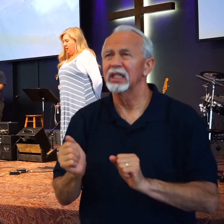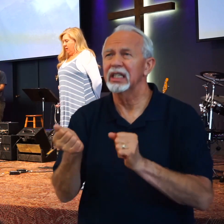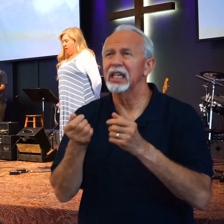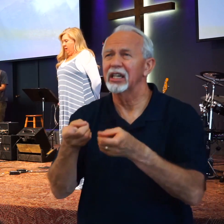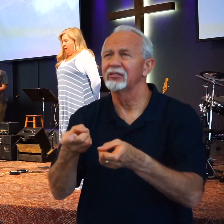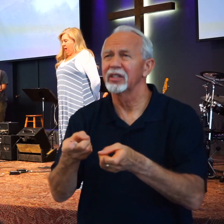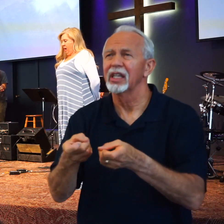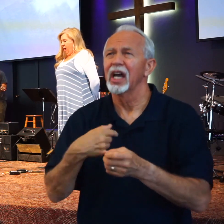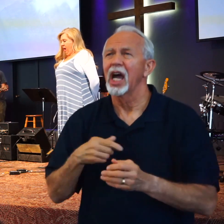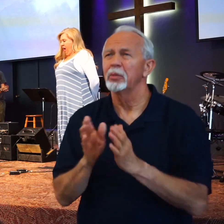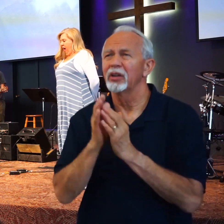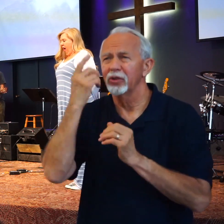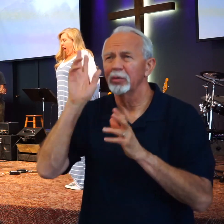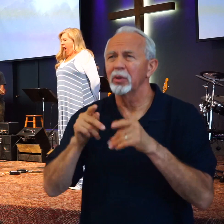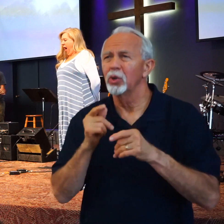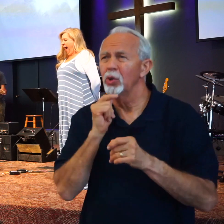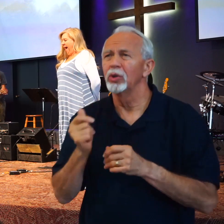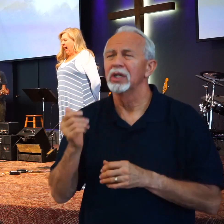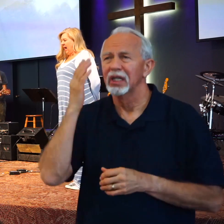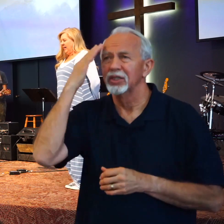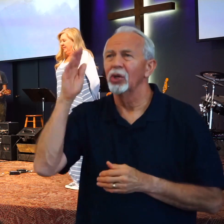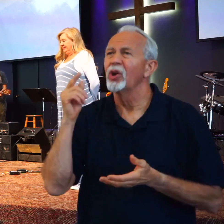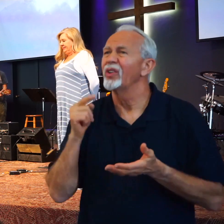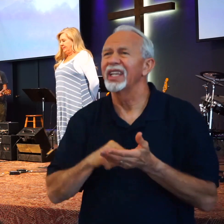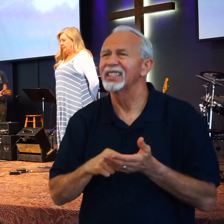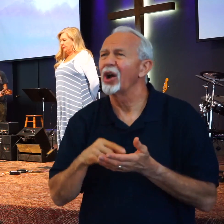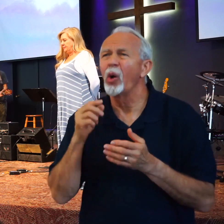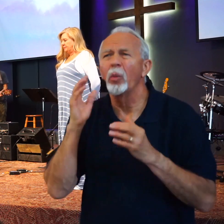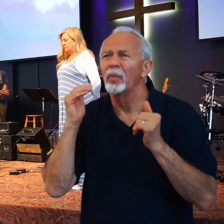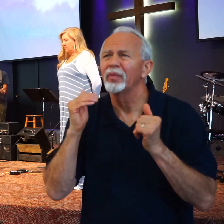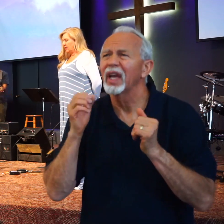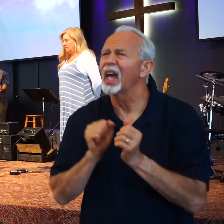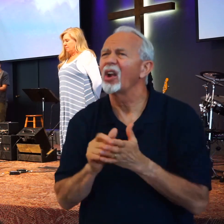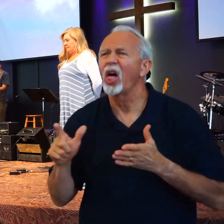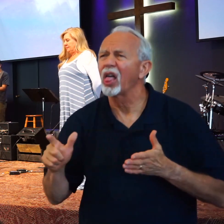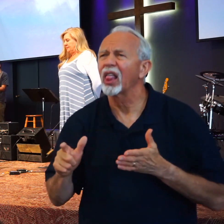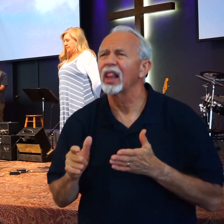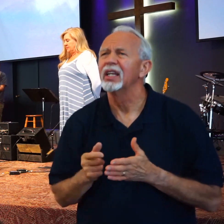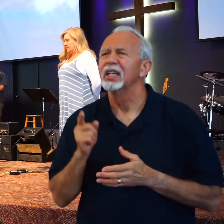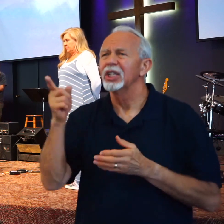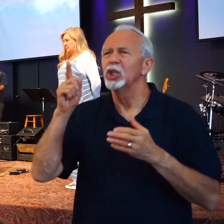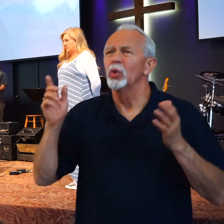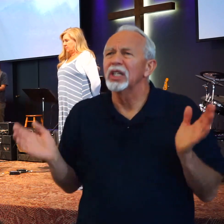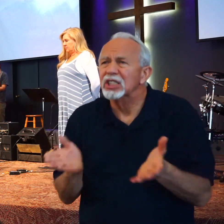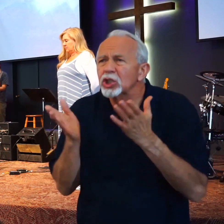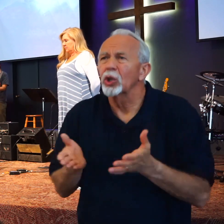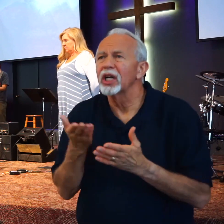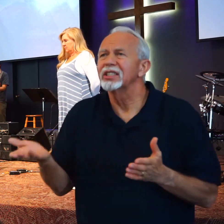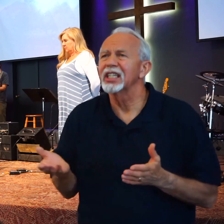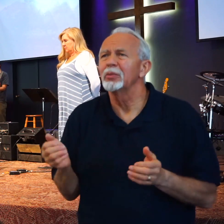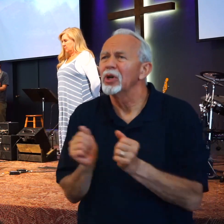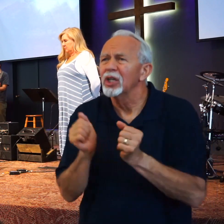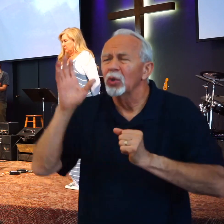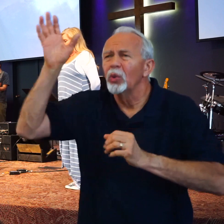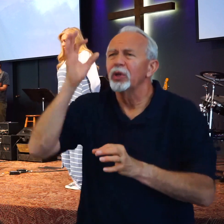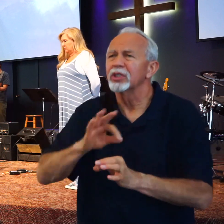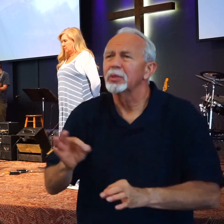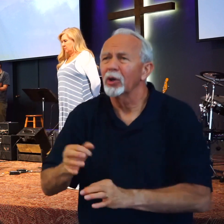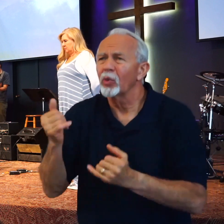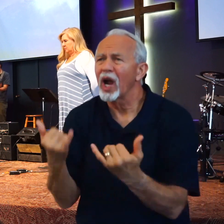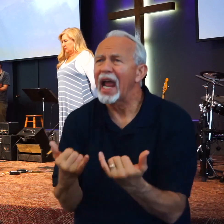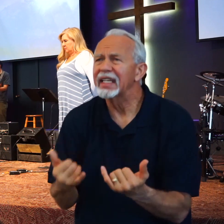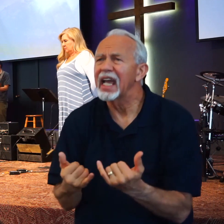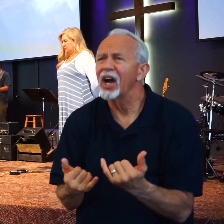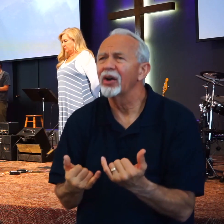Father, I pray for those who may not know this hope at all, that you would prompt them by your Spirit right now, that you